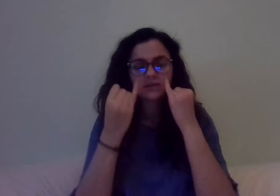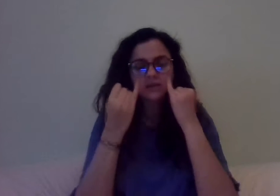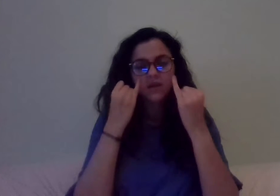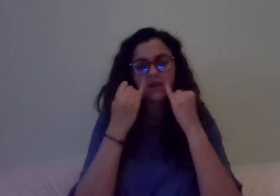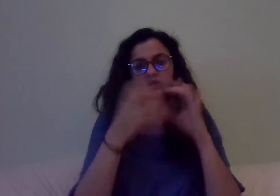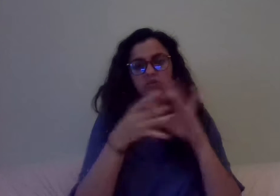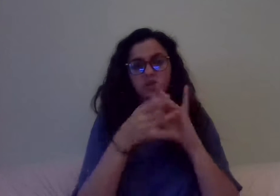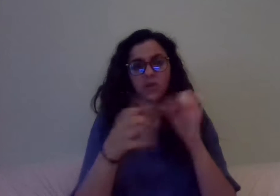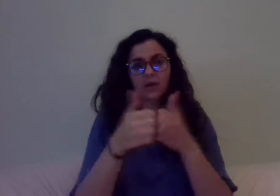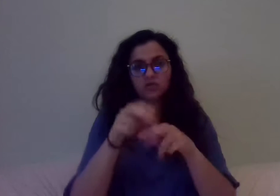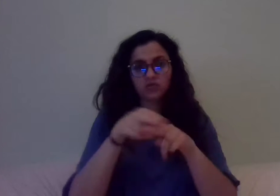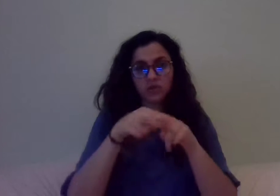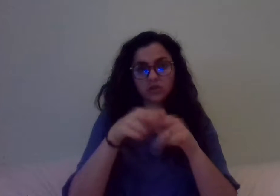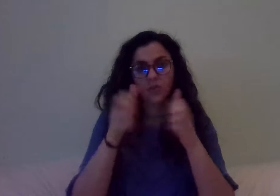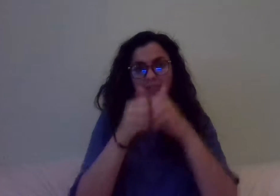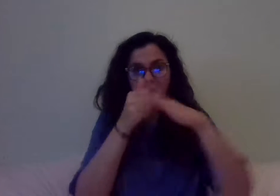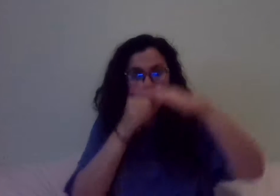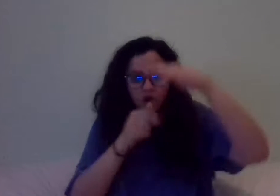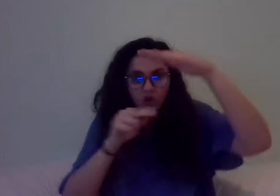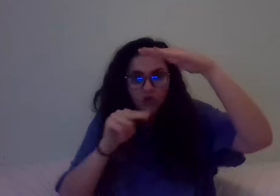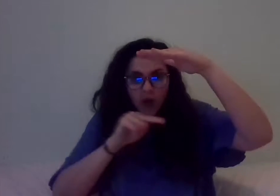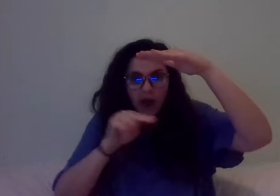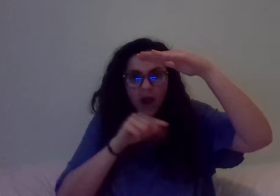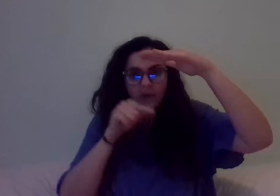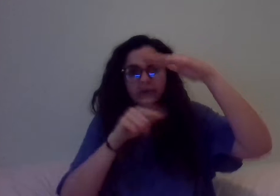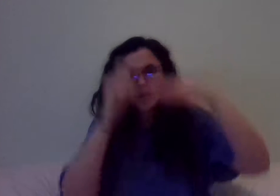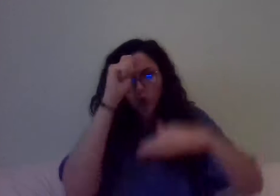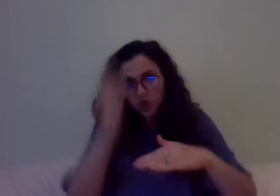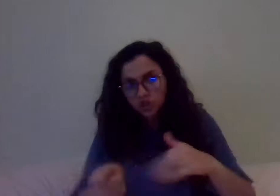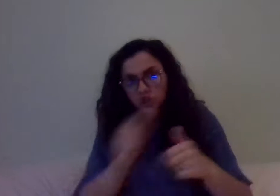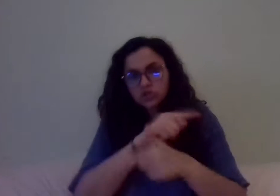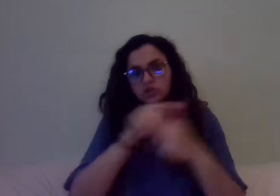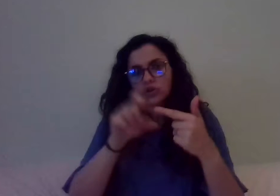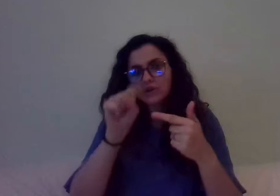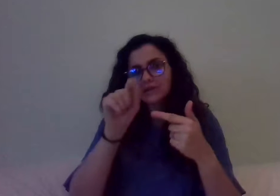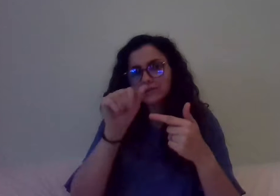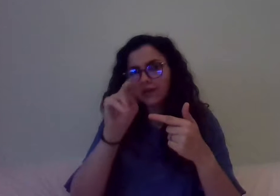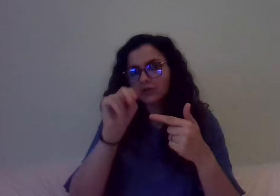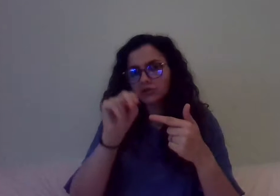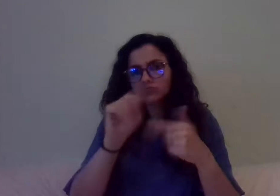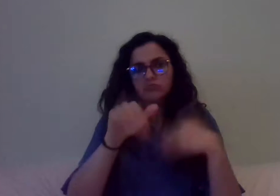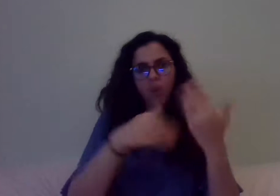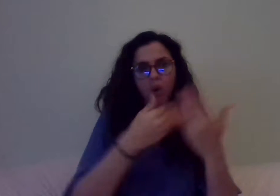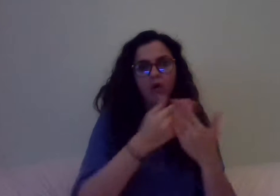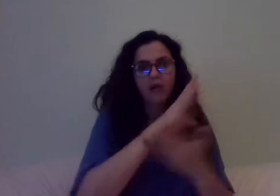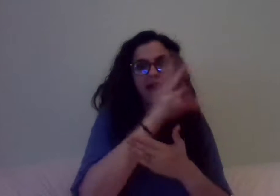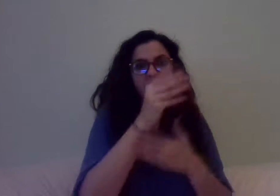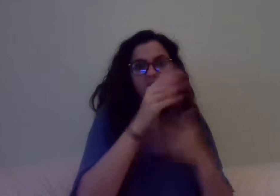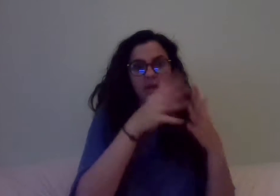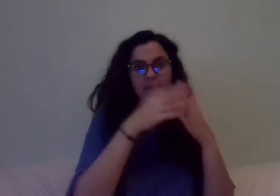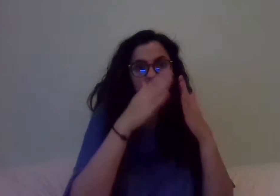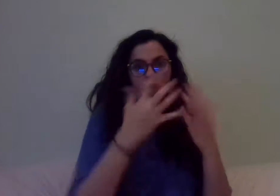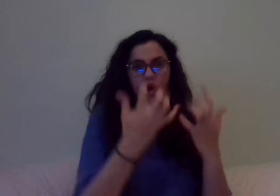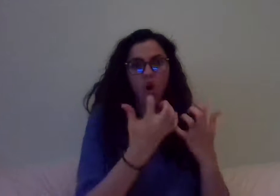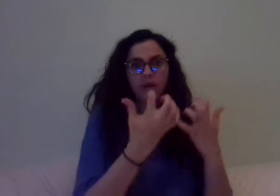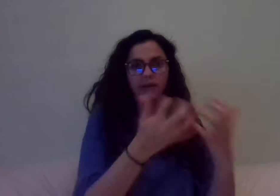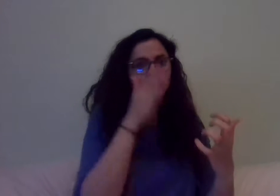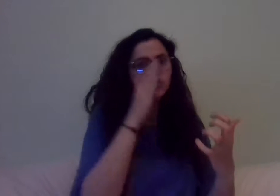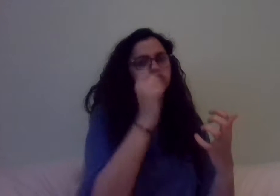would have been familiar to an African-American audience. All of this would have been familiar to Jacob Lawrence because of his countless hours of research. So